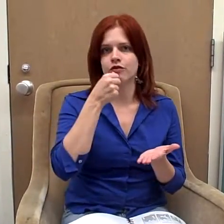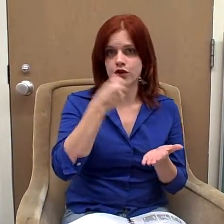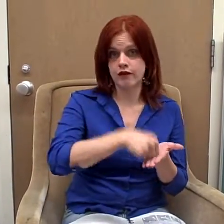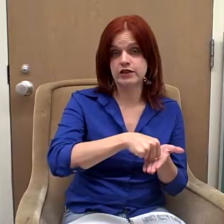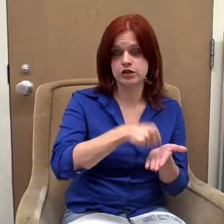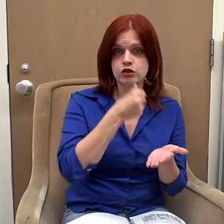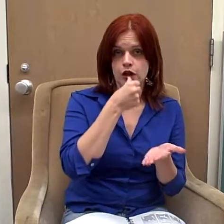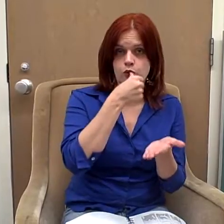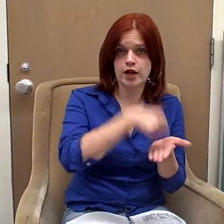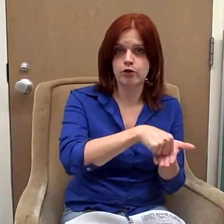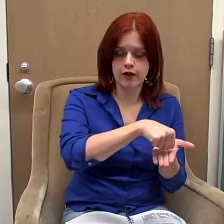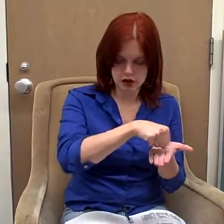for like a physical, like write you a letter.